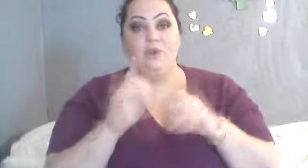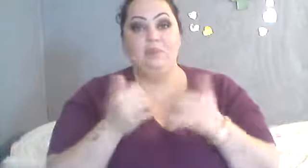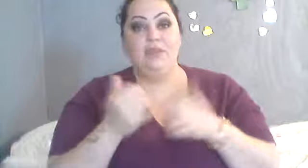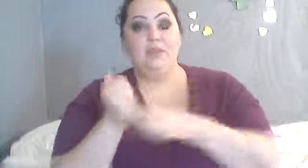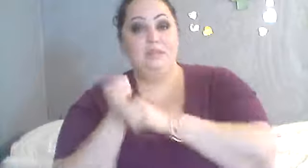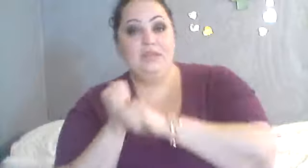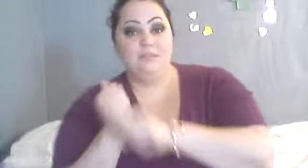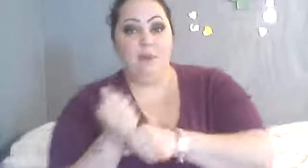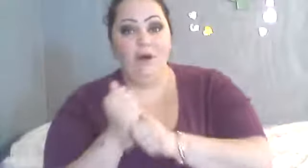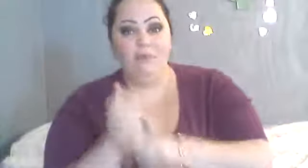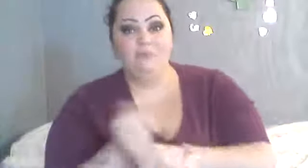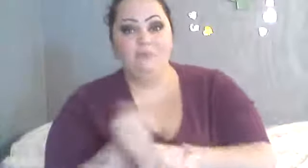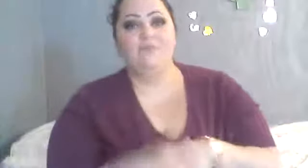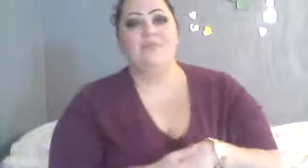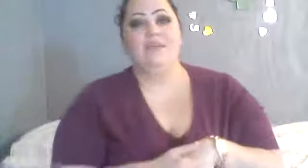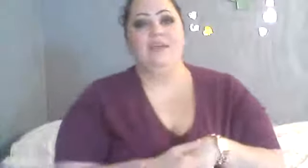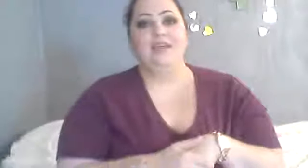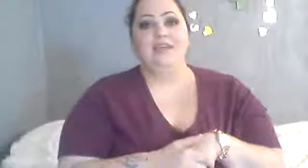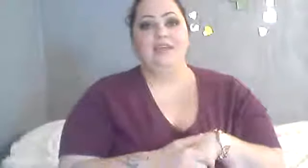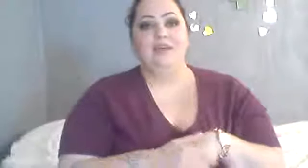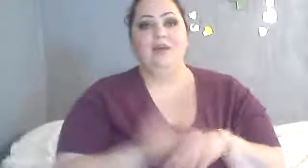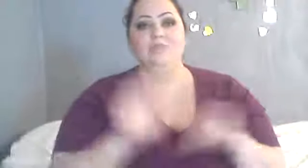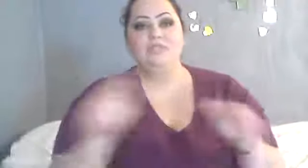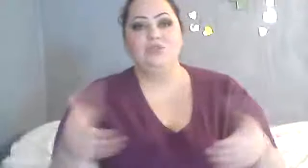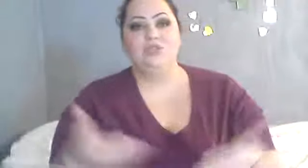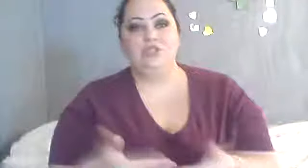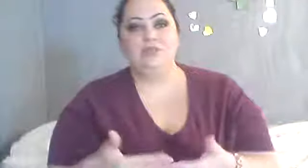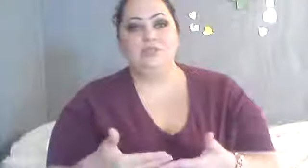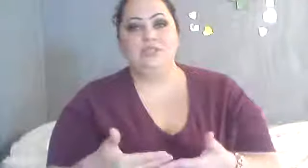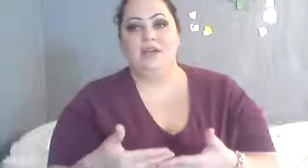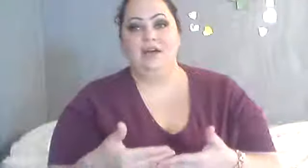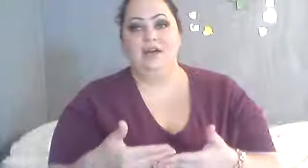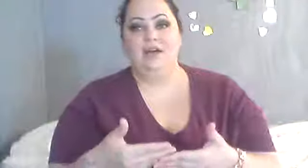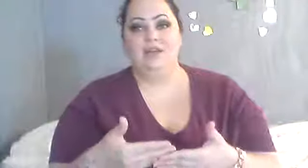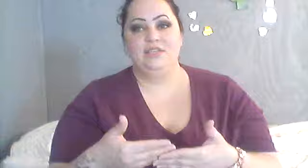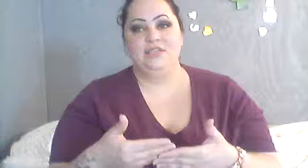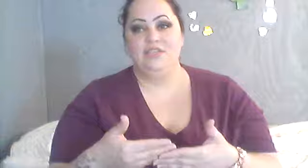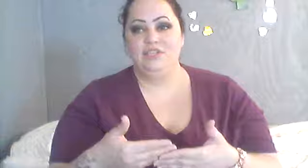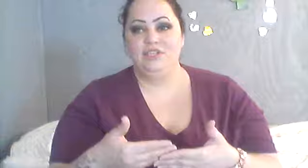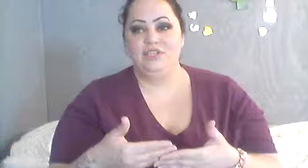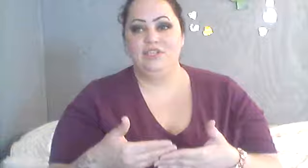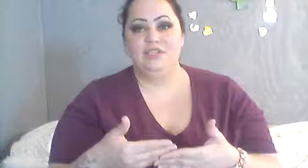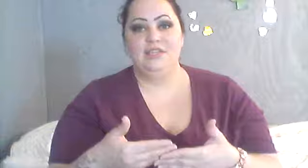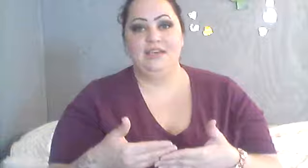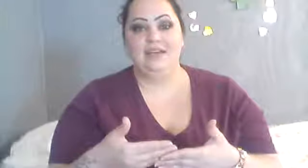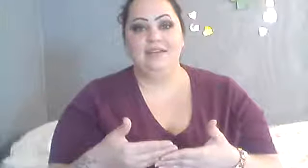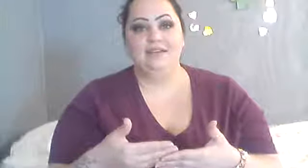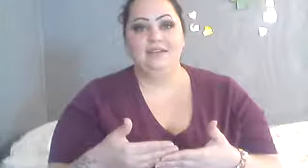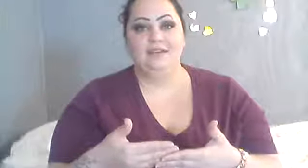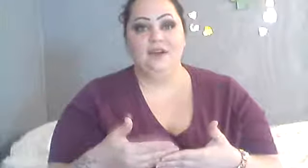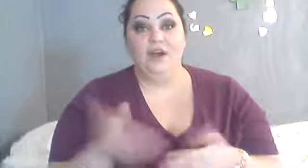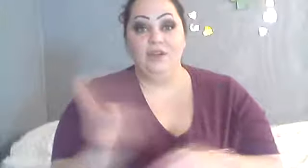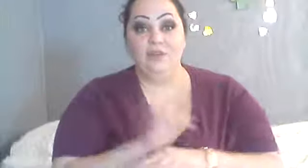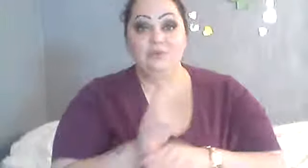for playing baseball. He helped introduce the gestures that are used in